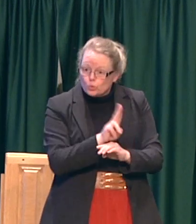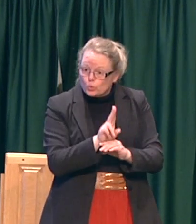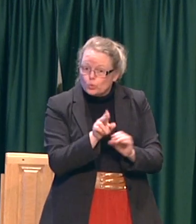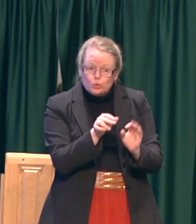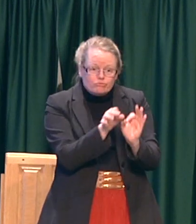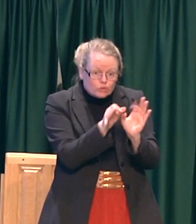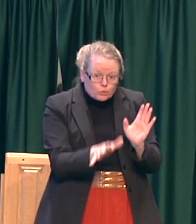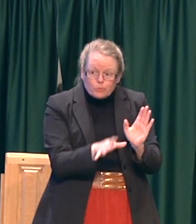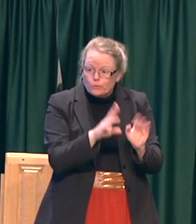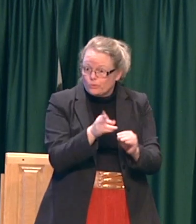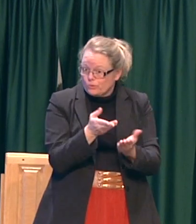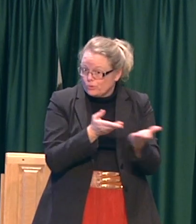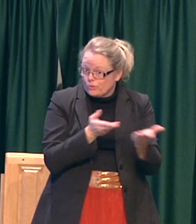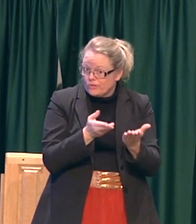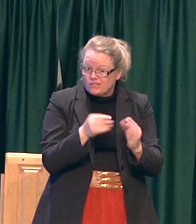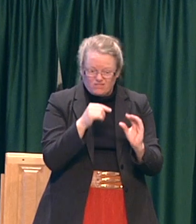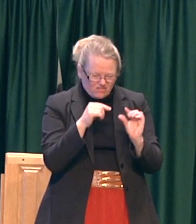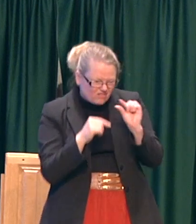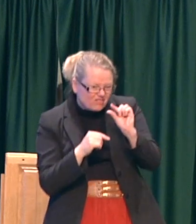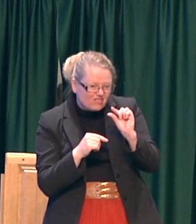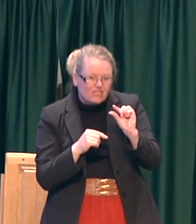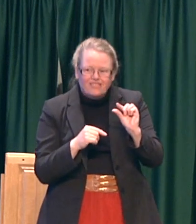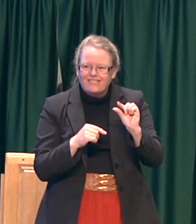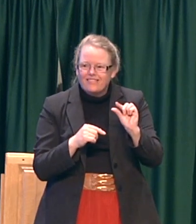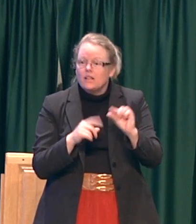very small population that that law would be used for.